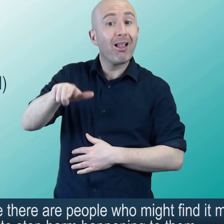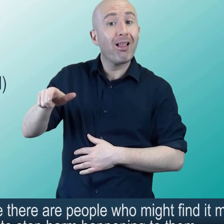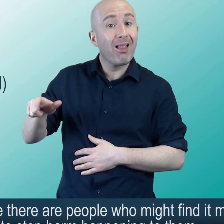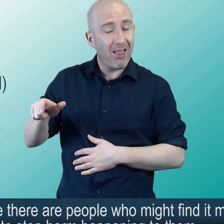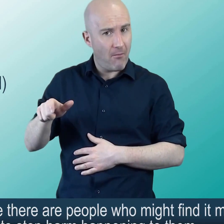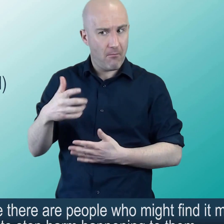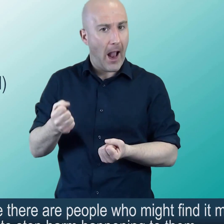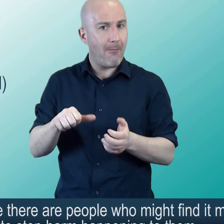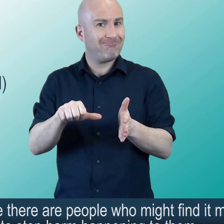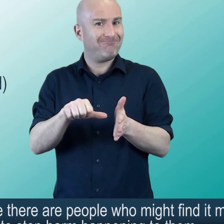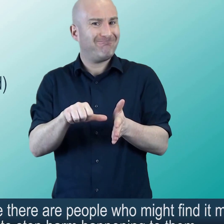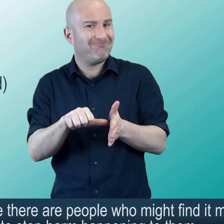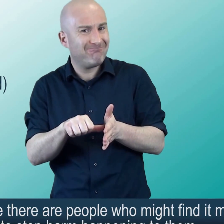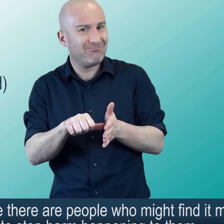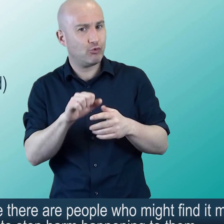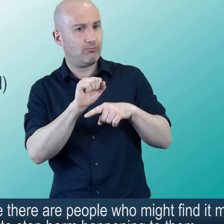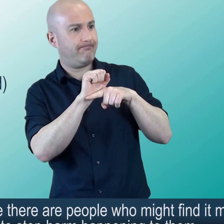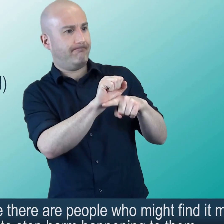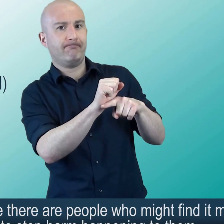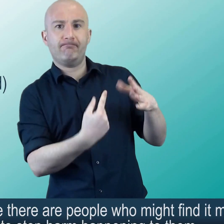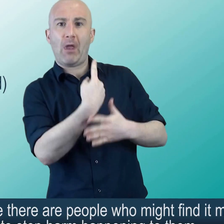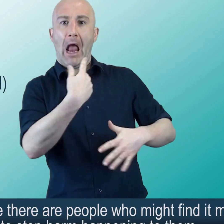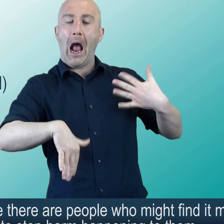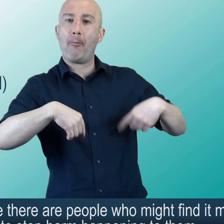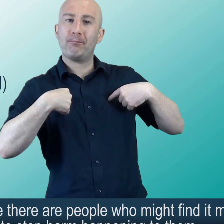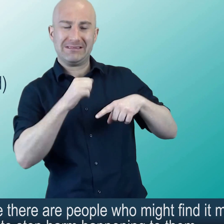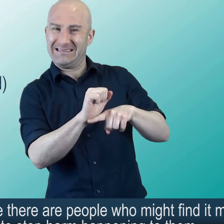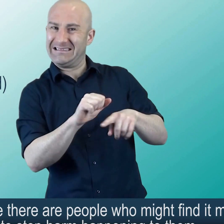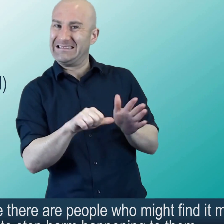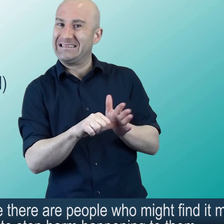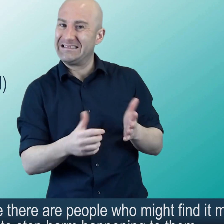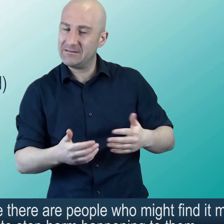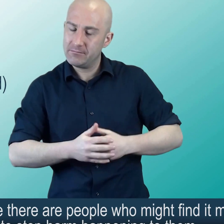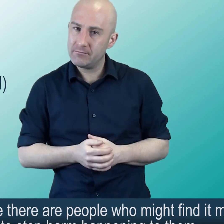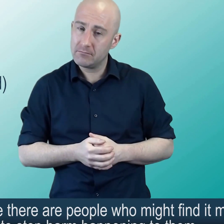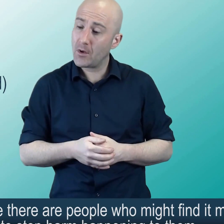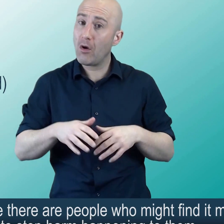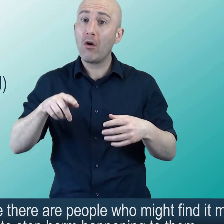This is because there are people who might find it more difficult to stop harm happening to them.